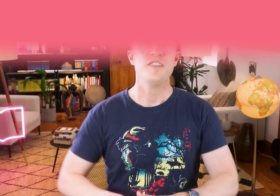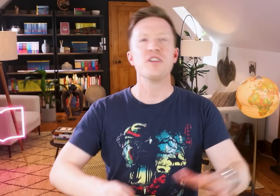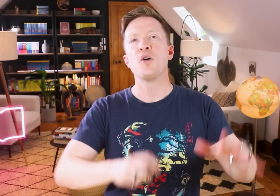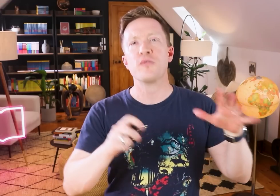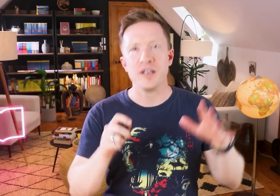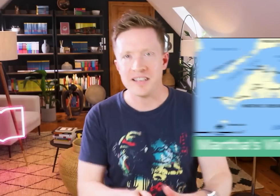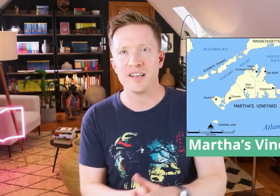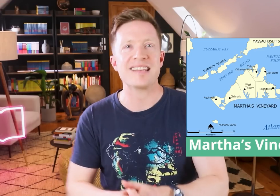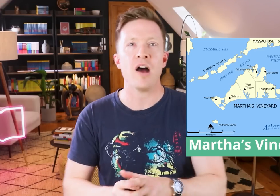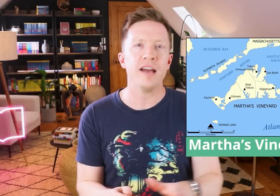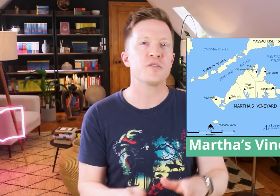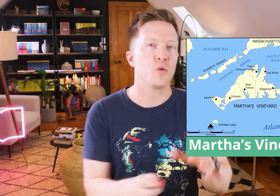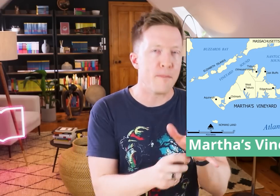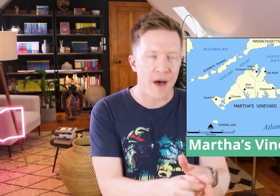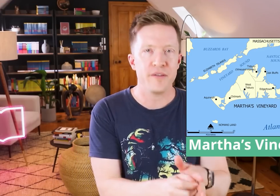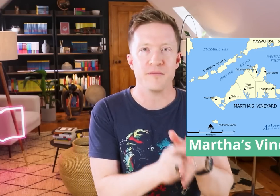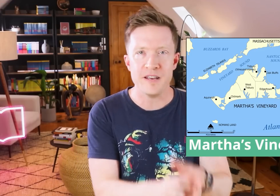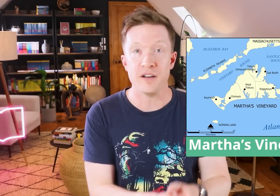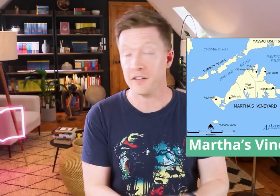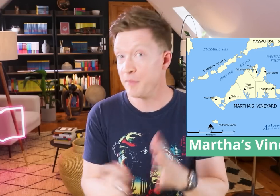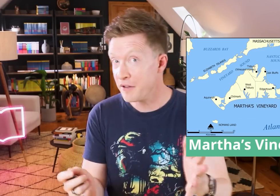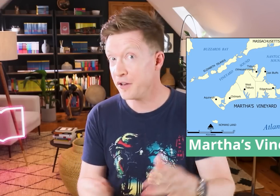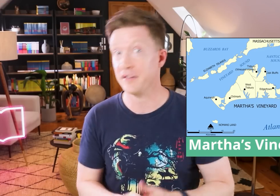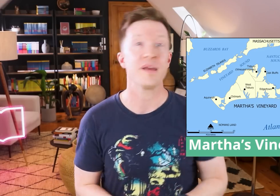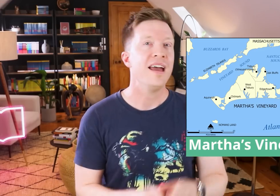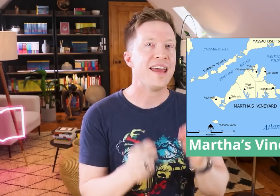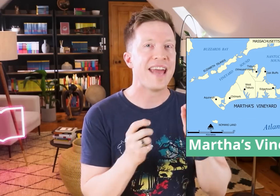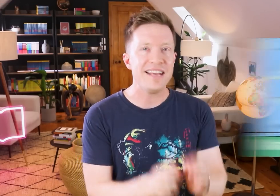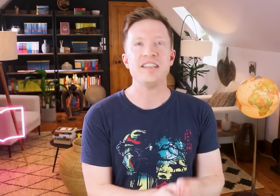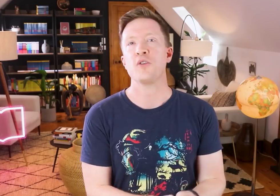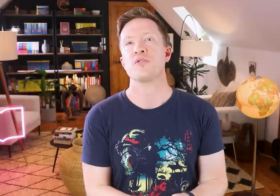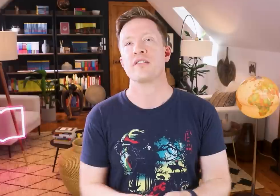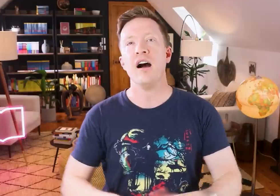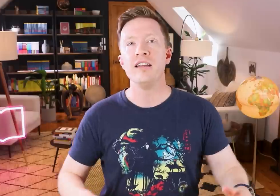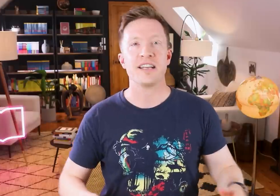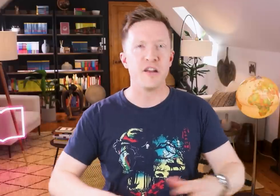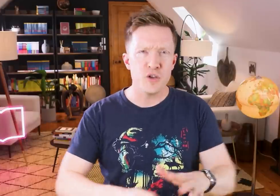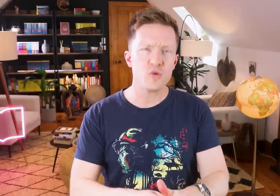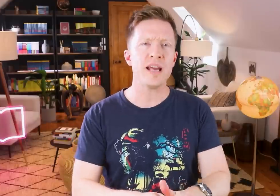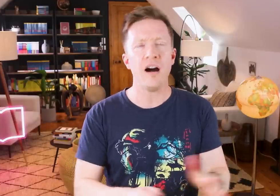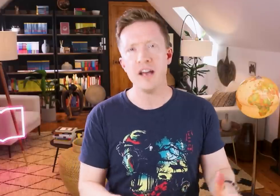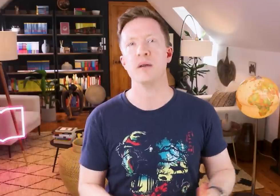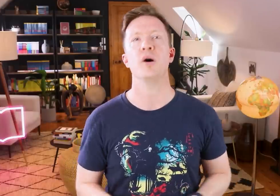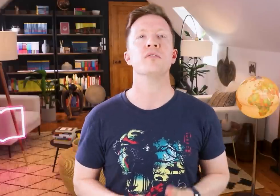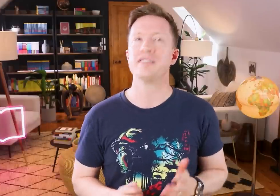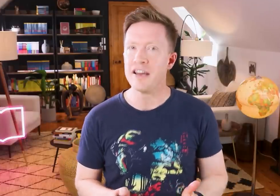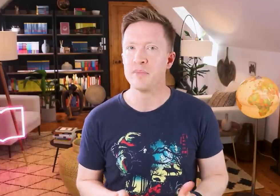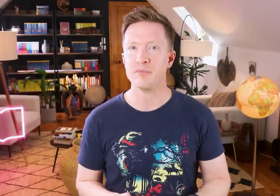Just off Connecticut is an island called Martha's Vineyard. You may have heard of it. In the 1800s, the island had an unusually high number of deaf people.